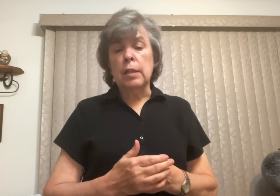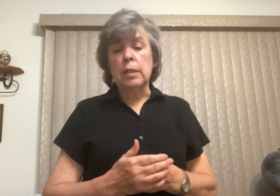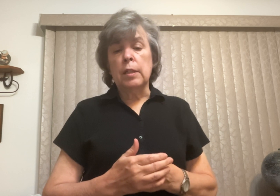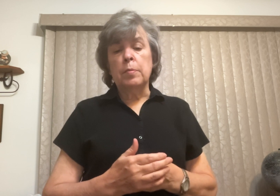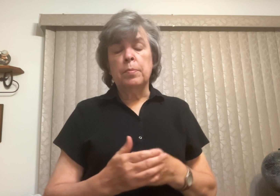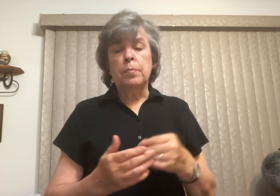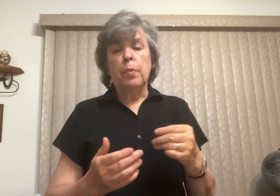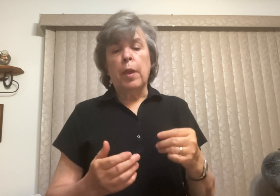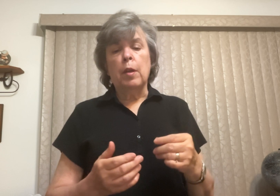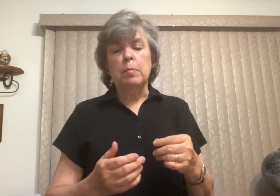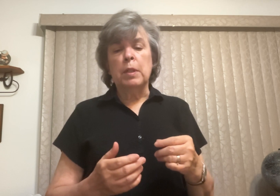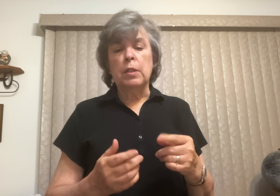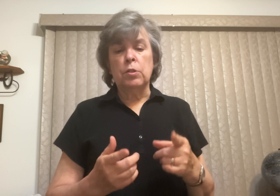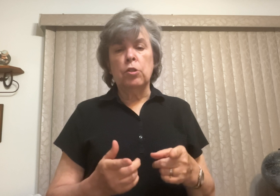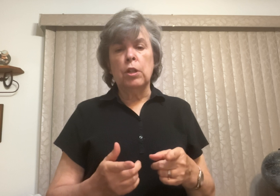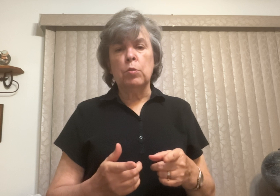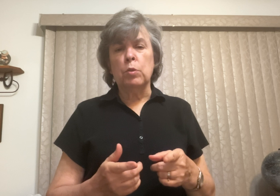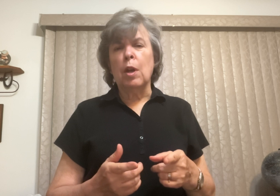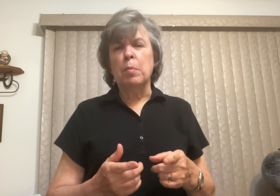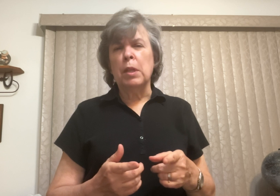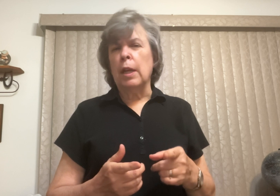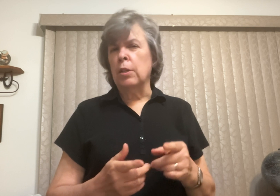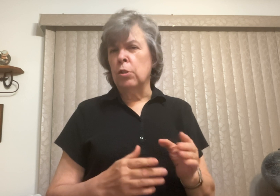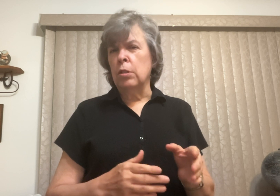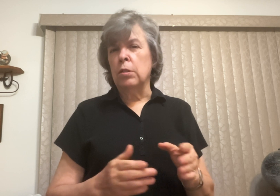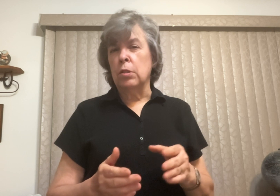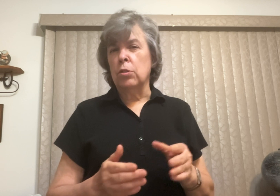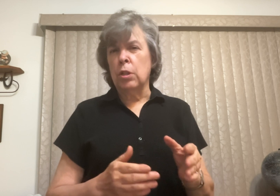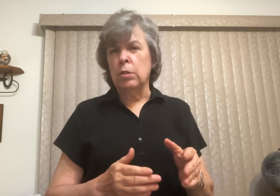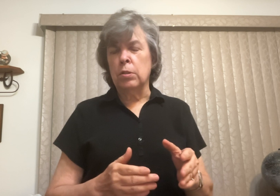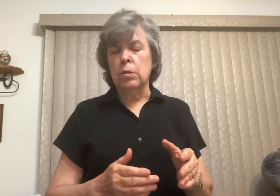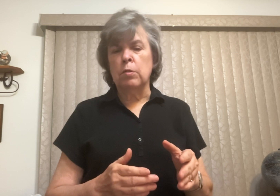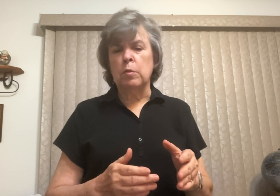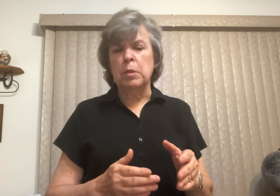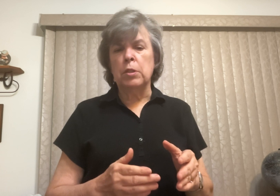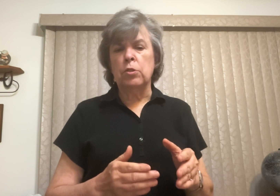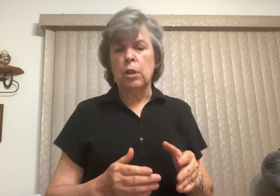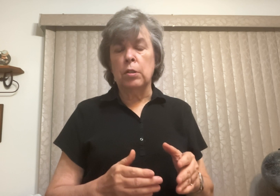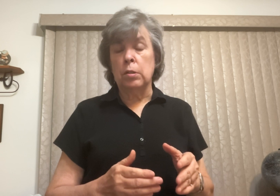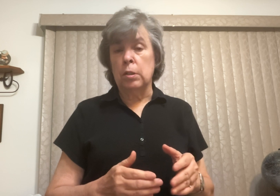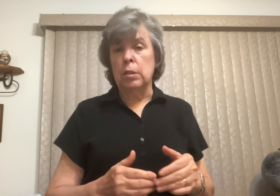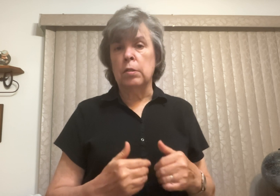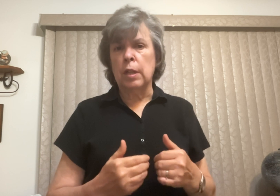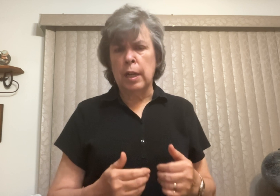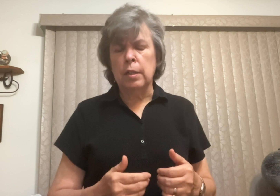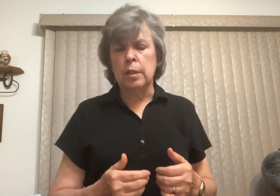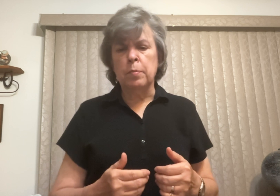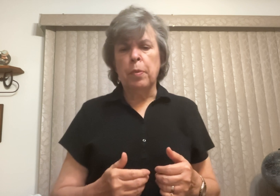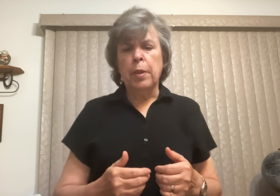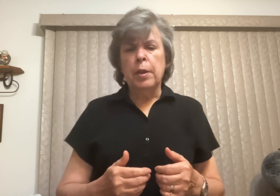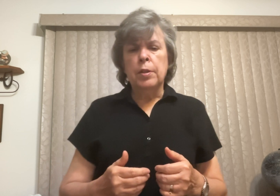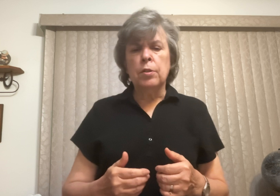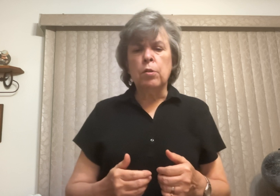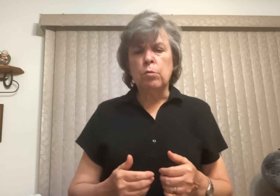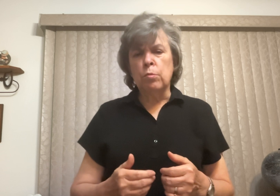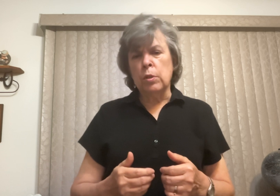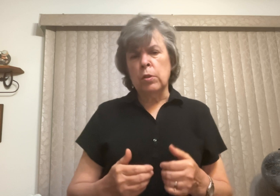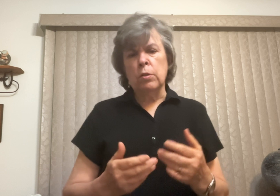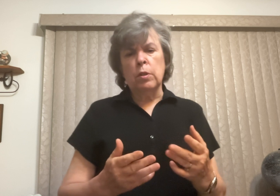exactly, and this just would not be like just as in justice, it would be just as in exactly. So there are a